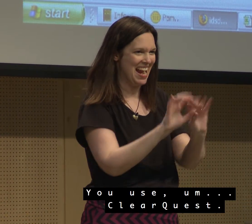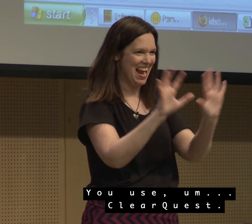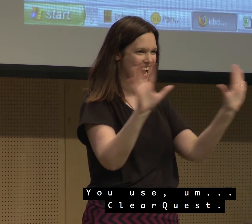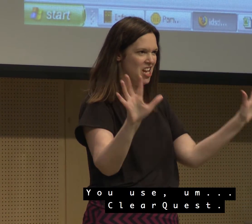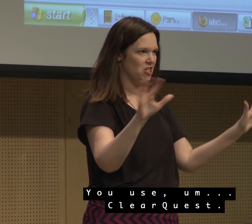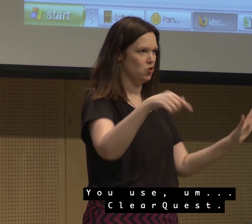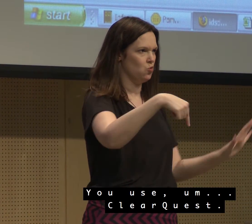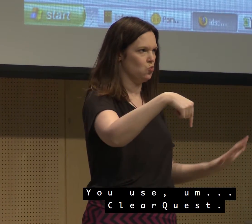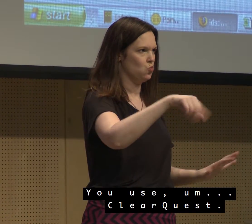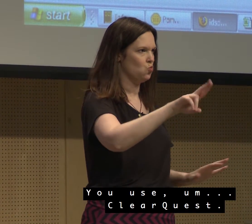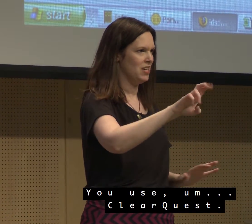You use